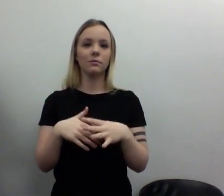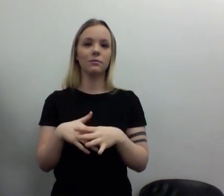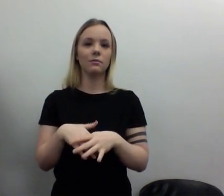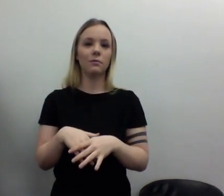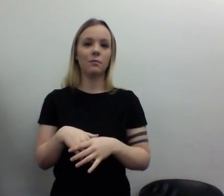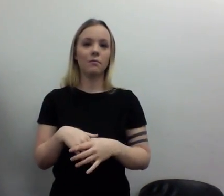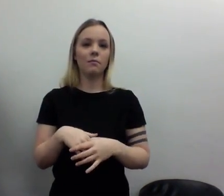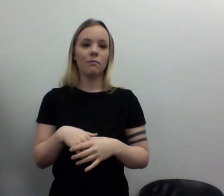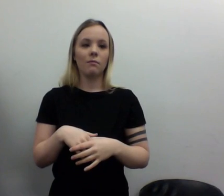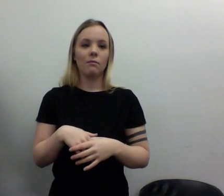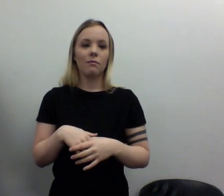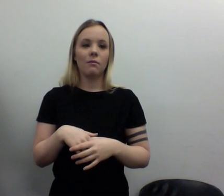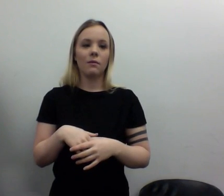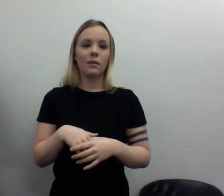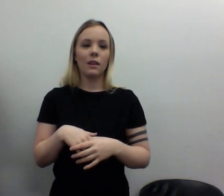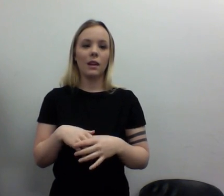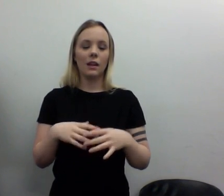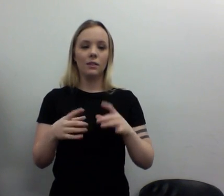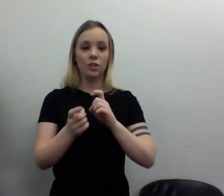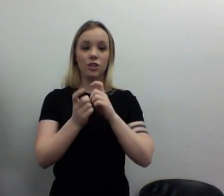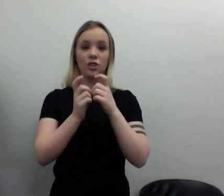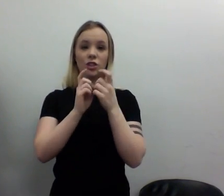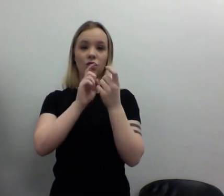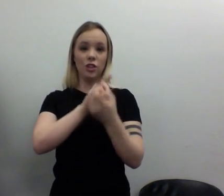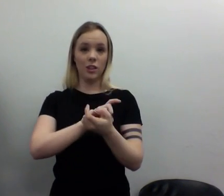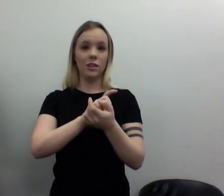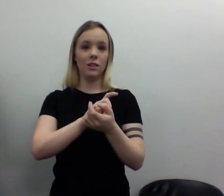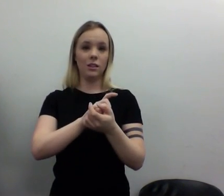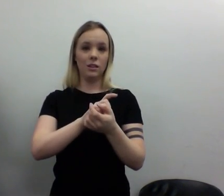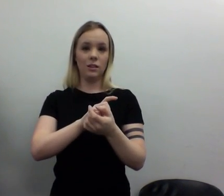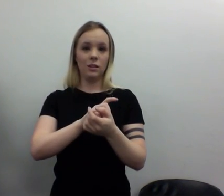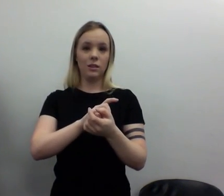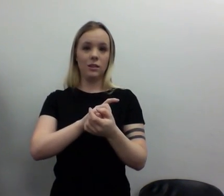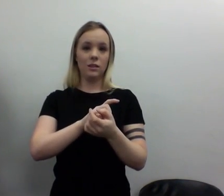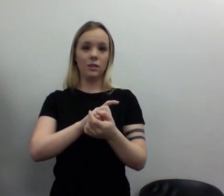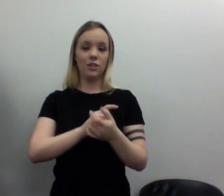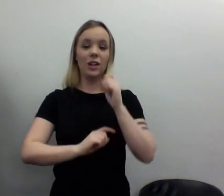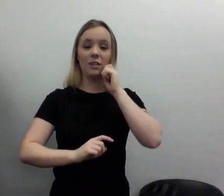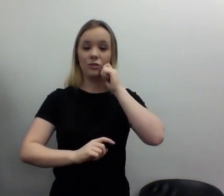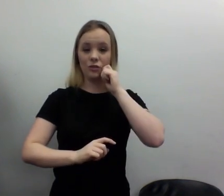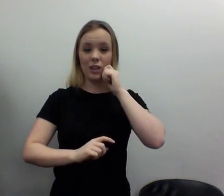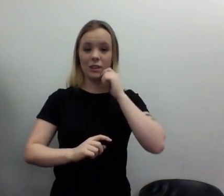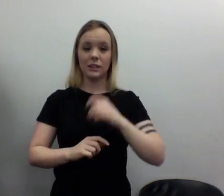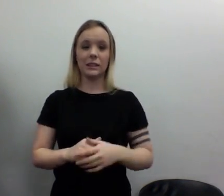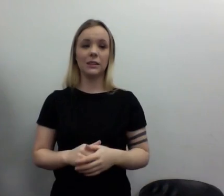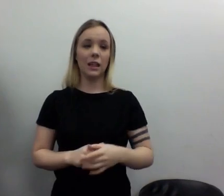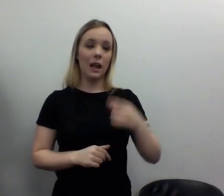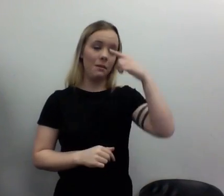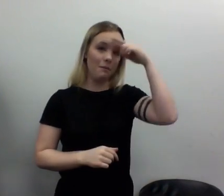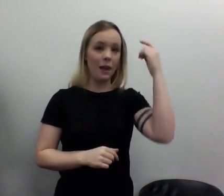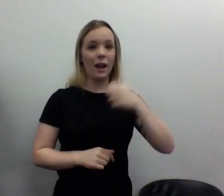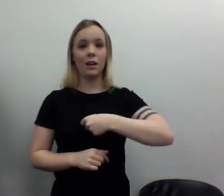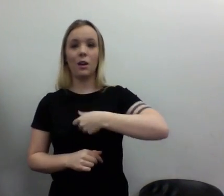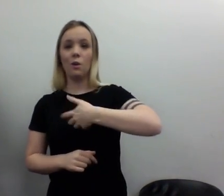From 1950 to 1980, the difference in black and white homicide rates decreased. We closed the gap.